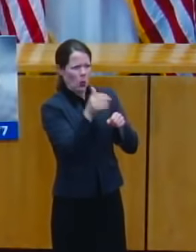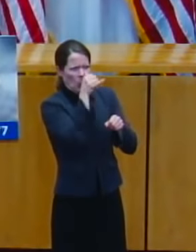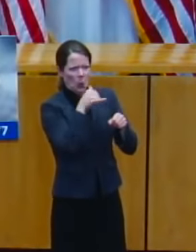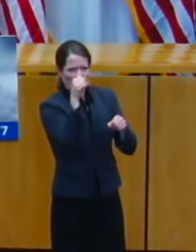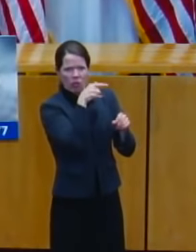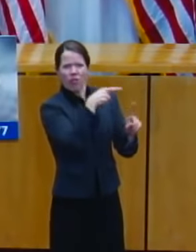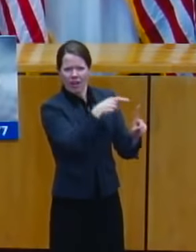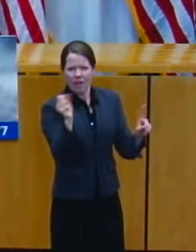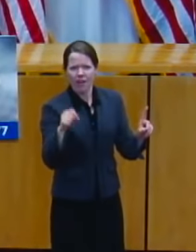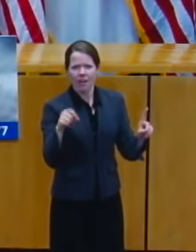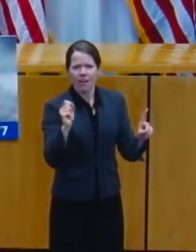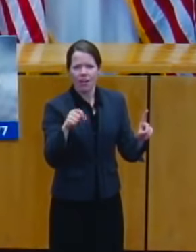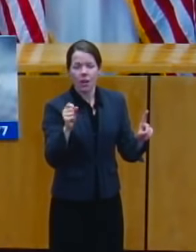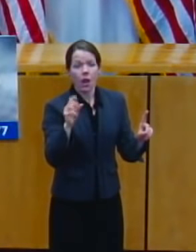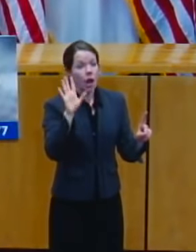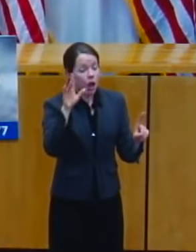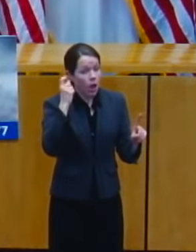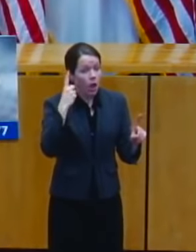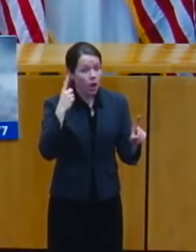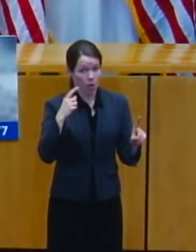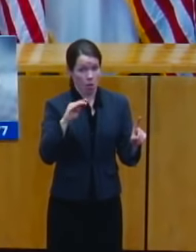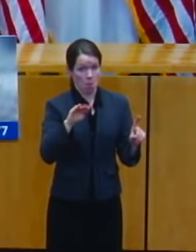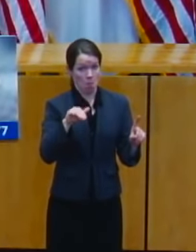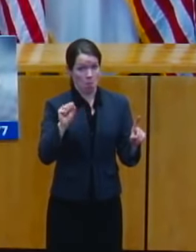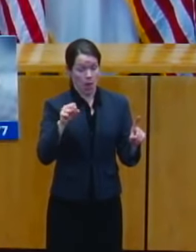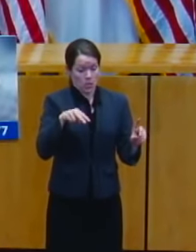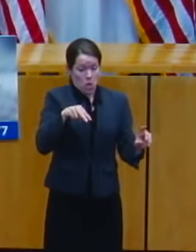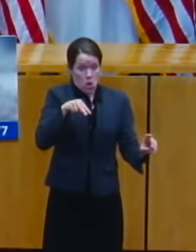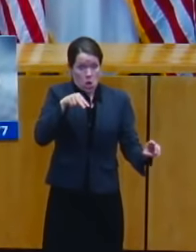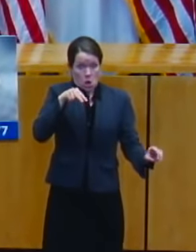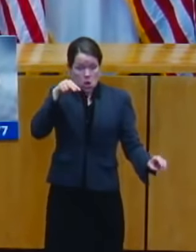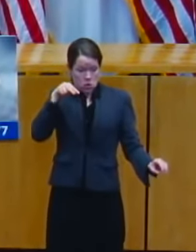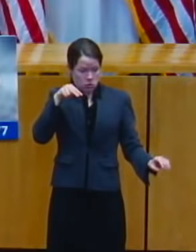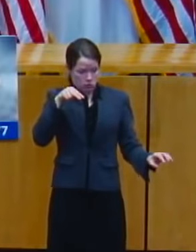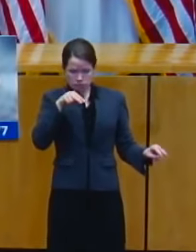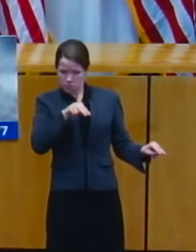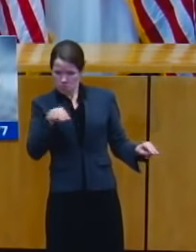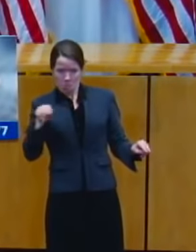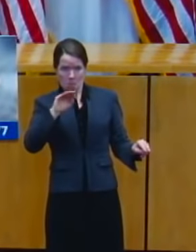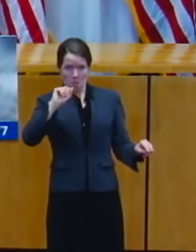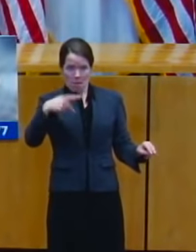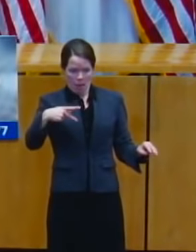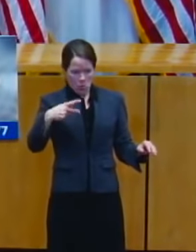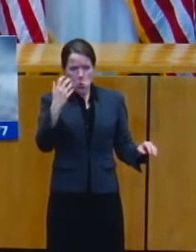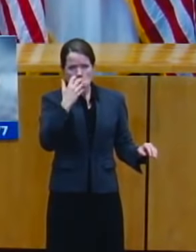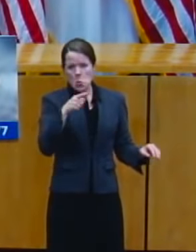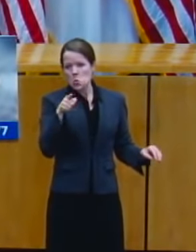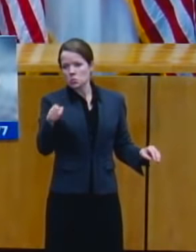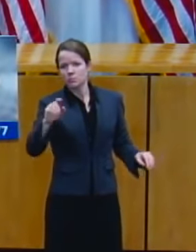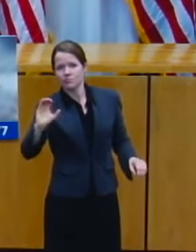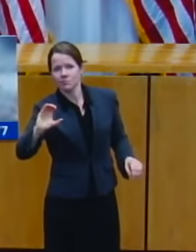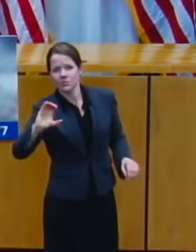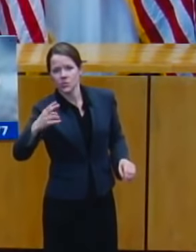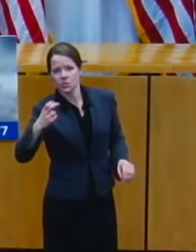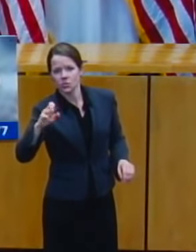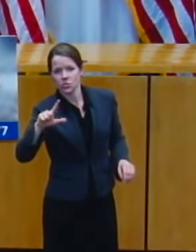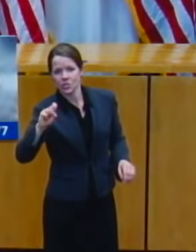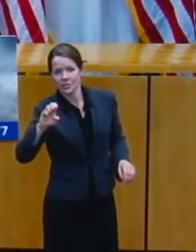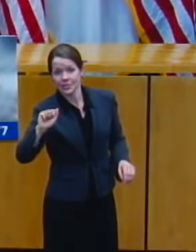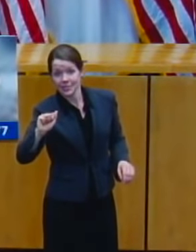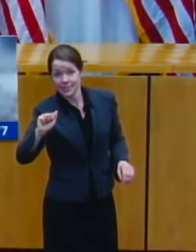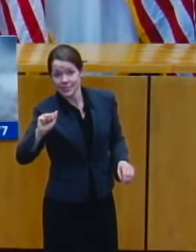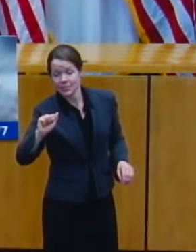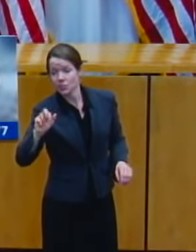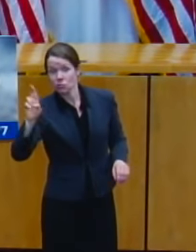maps, we have various communities that are hotspots. Chelsea and Revere, we're working very closely with Chelsea and Revere and the mayor and the